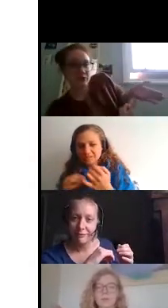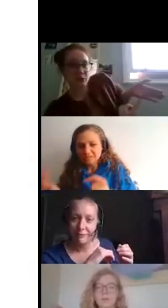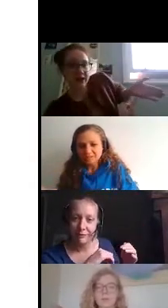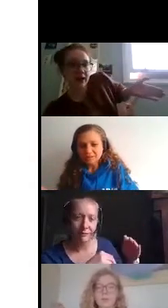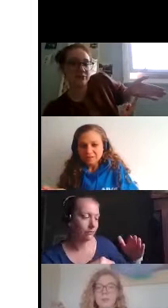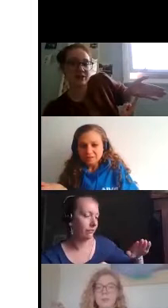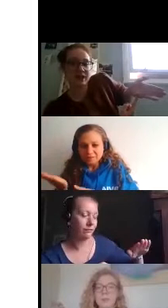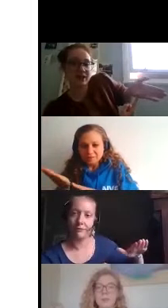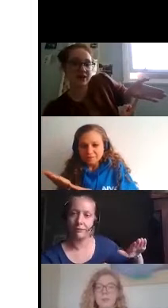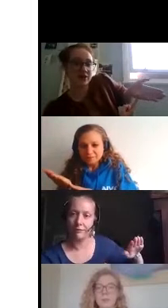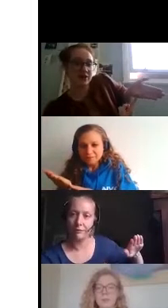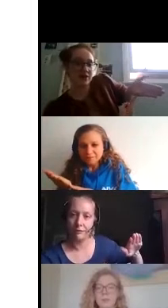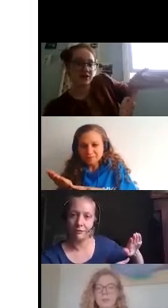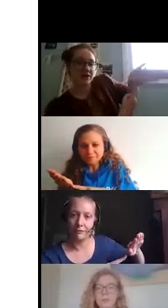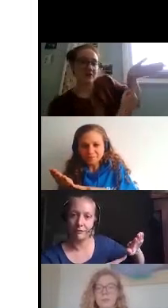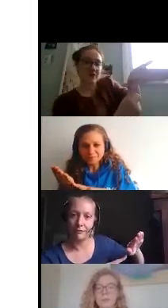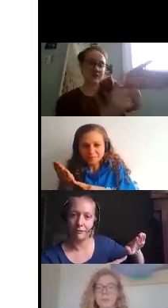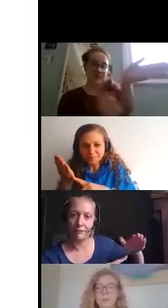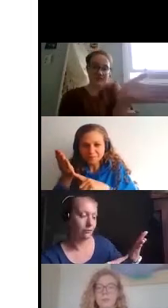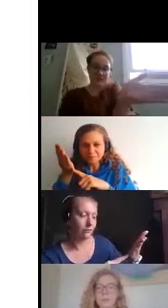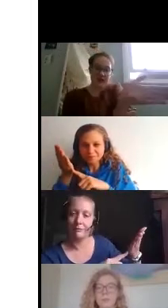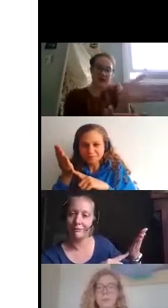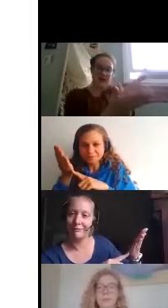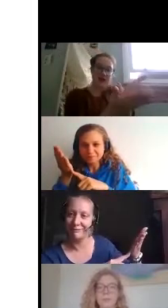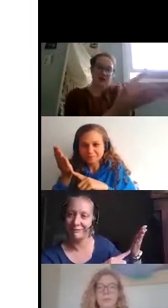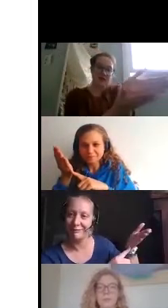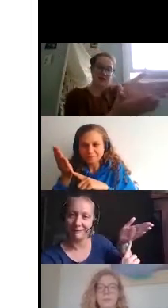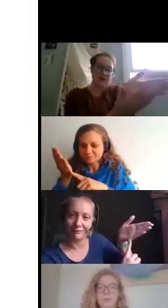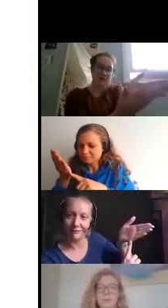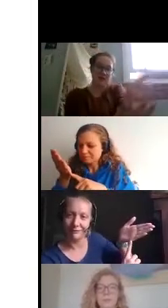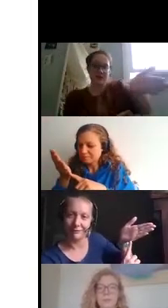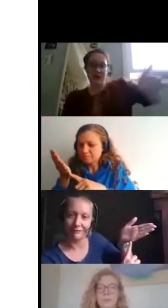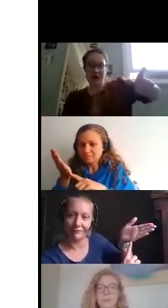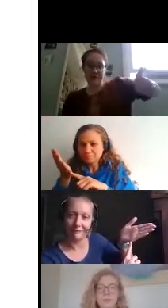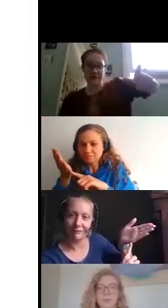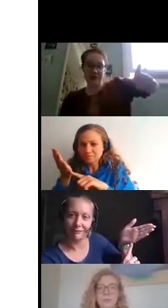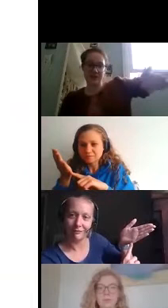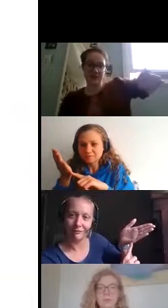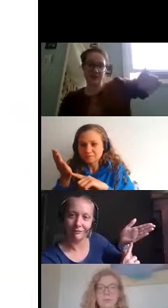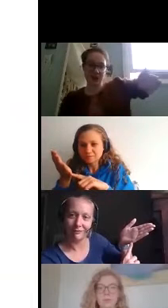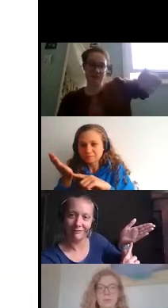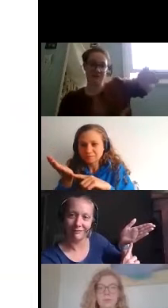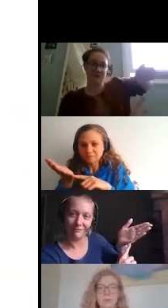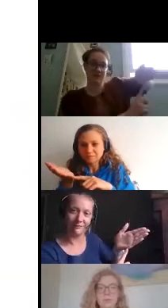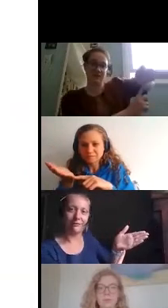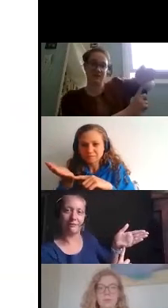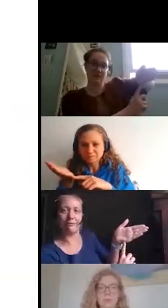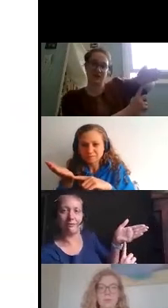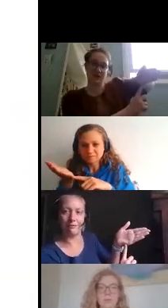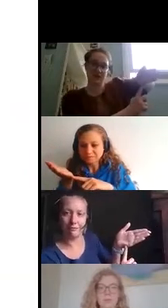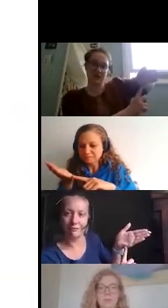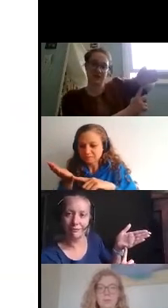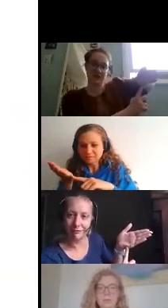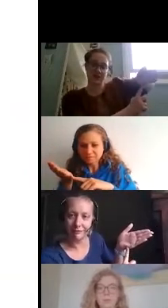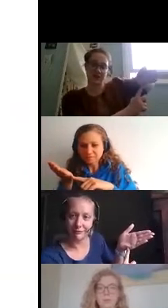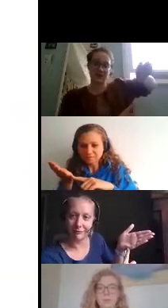one, sort of like a capital T. So it's this side of your hand, because our hand is like this for the canvas, and you just do